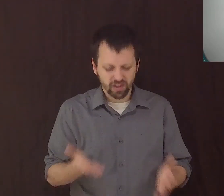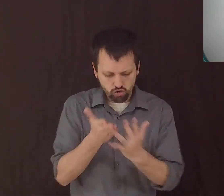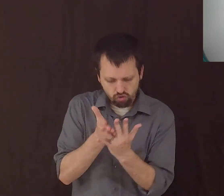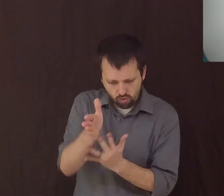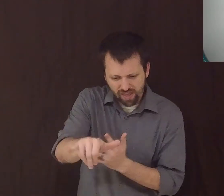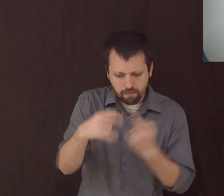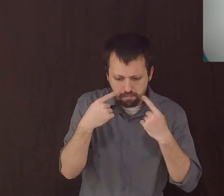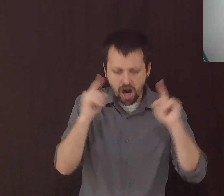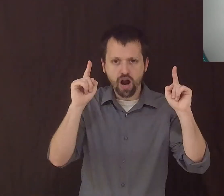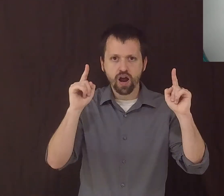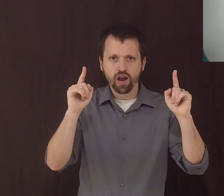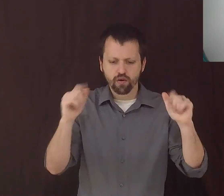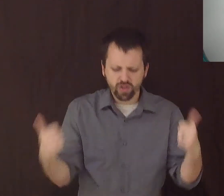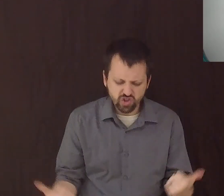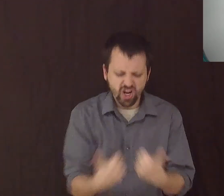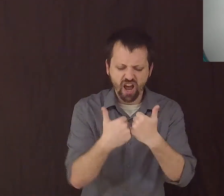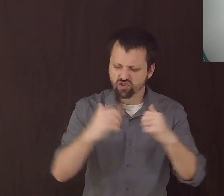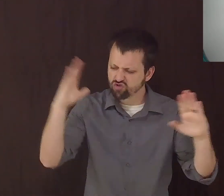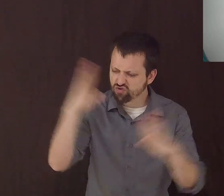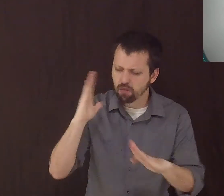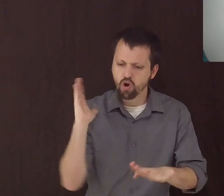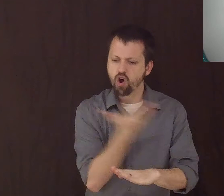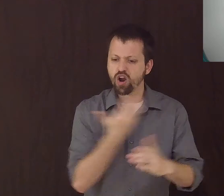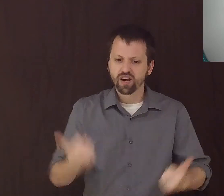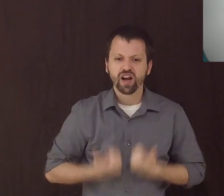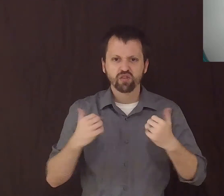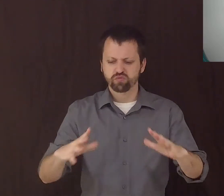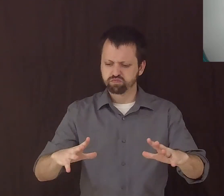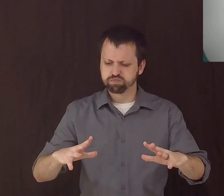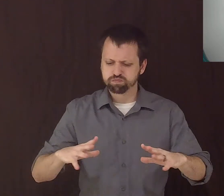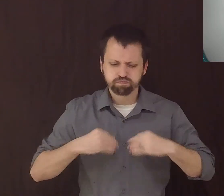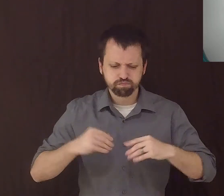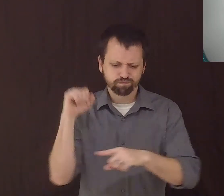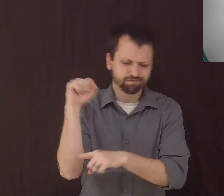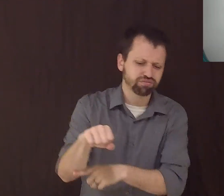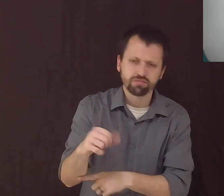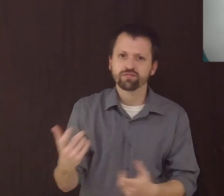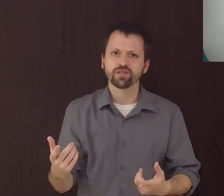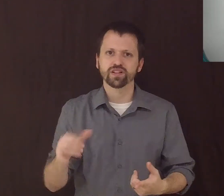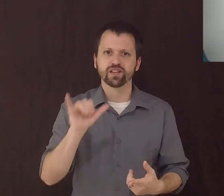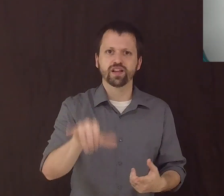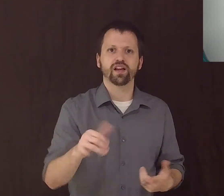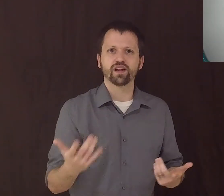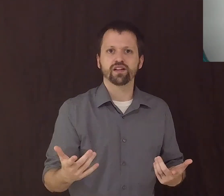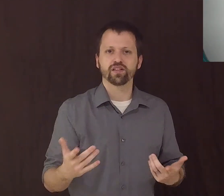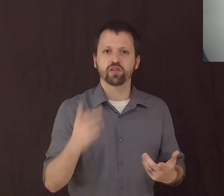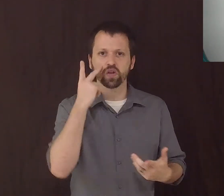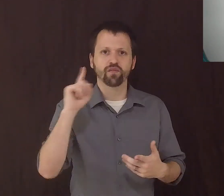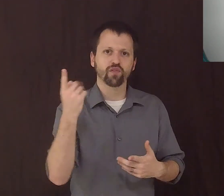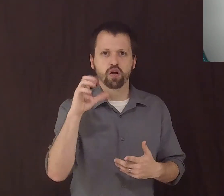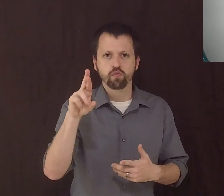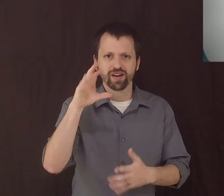and being able to deal with adversity in our lives. And so I want you to look at 1 Corinthians chapter number 10. And